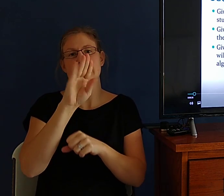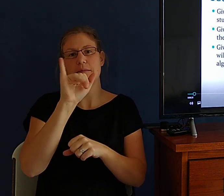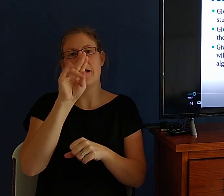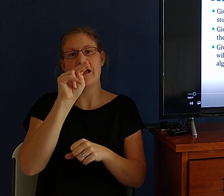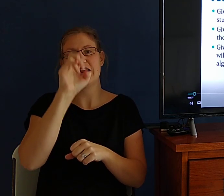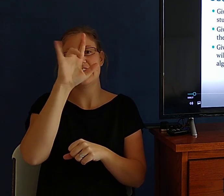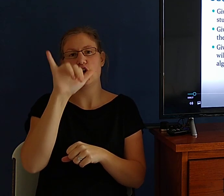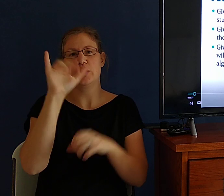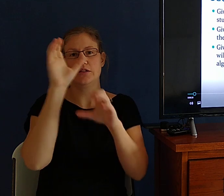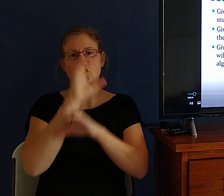search algorithm.